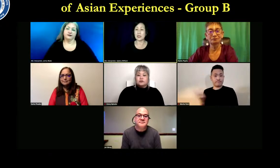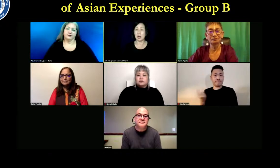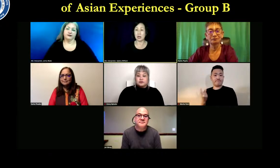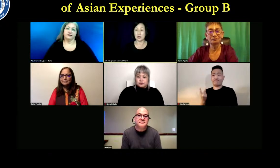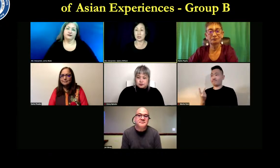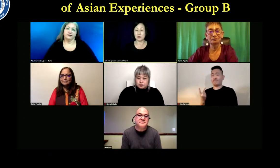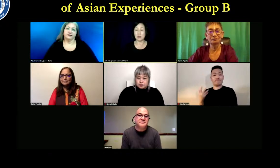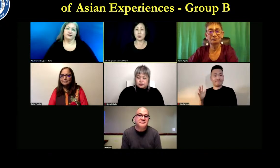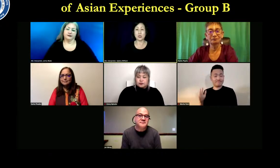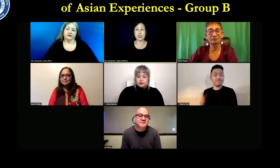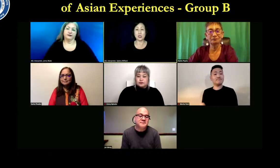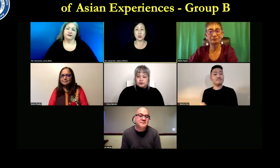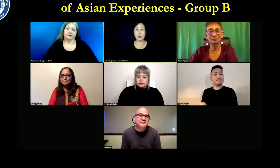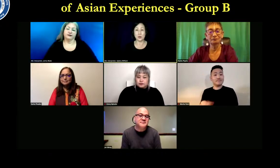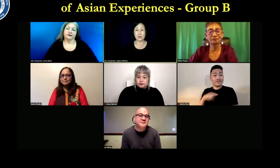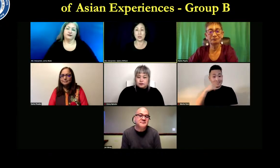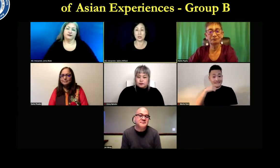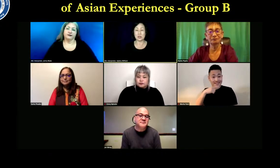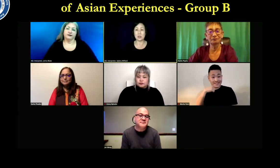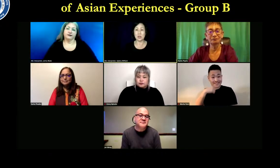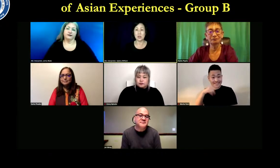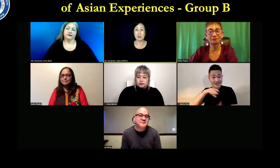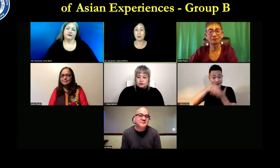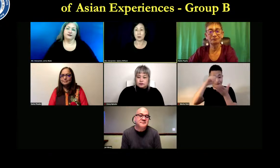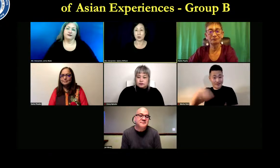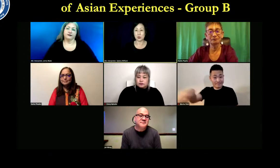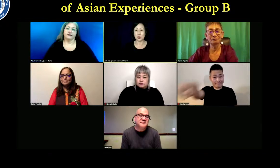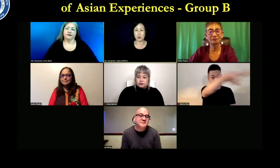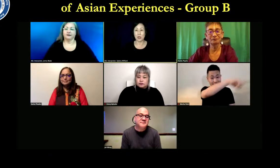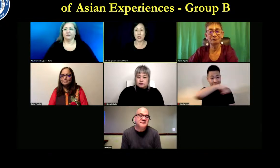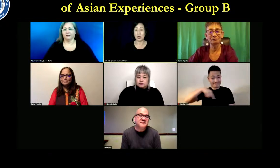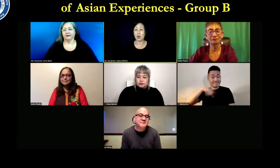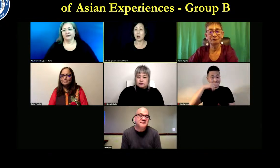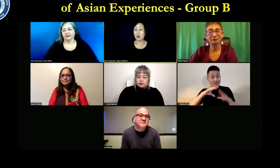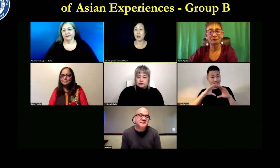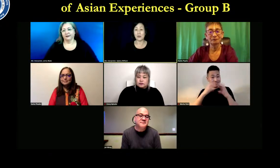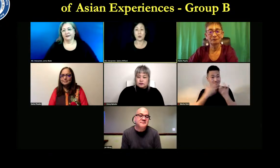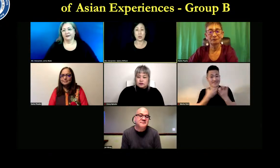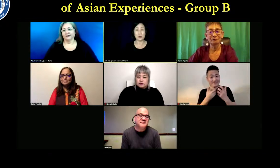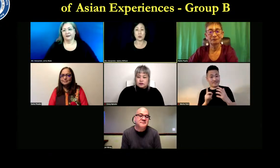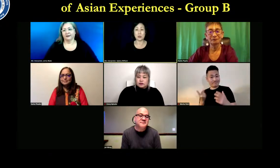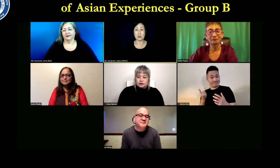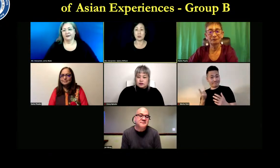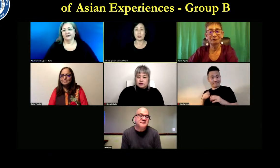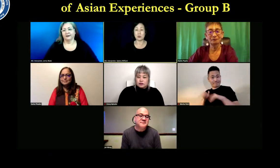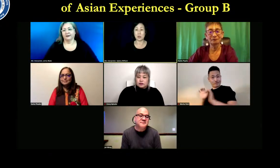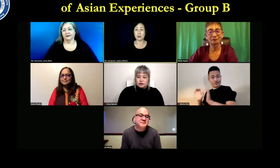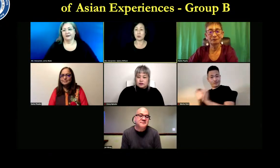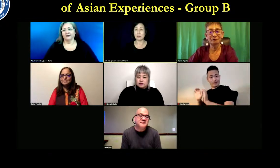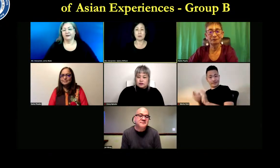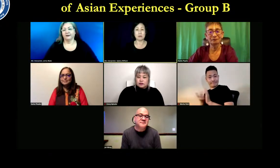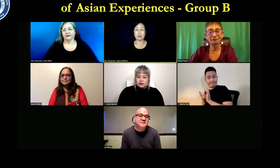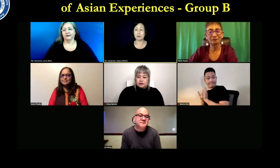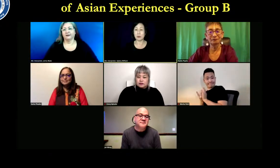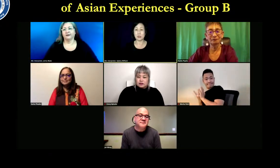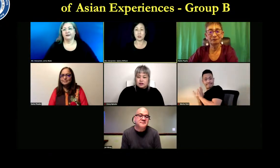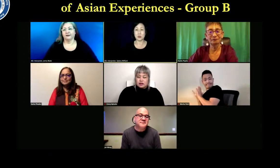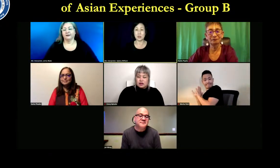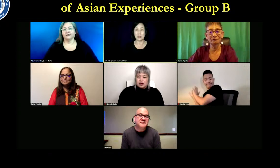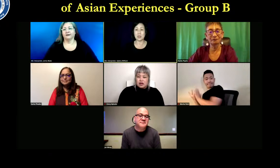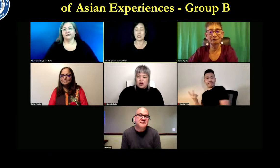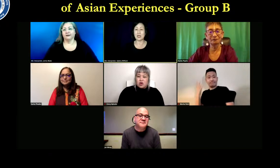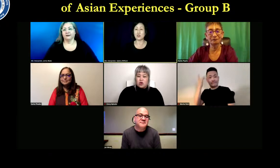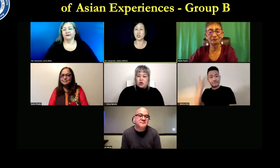disability. They had autism. So it was just the two of us in this public school. And everyone else was just regular